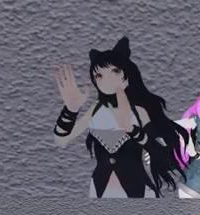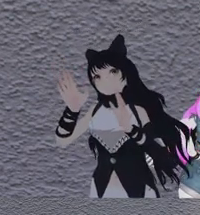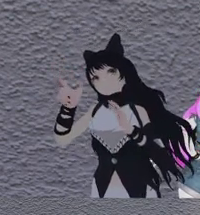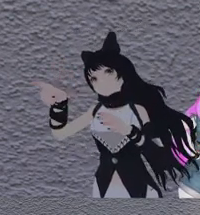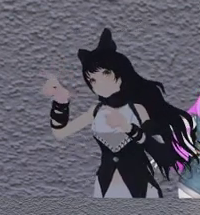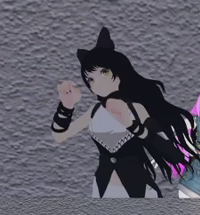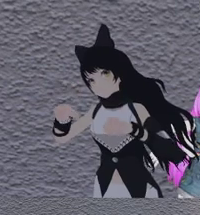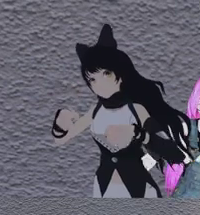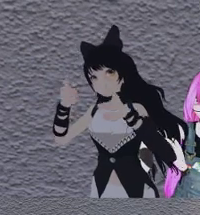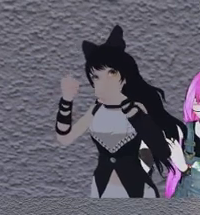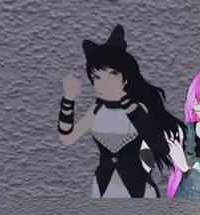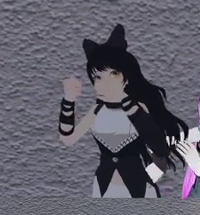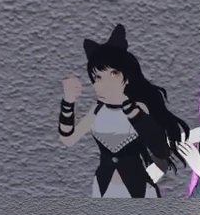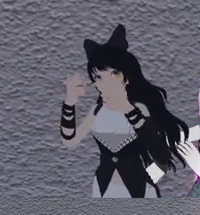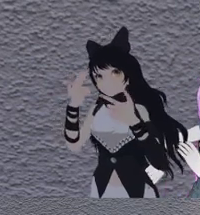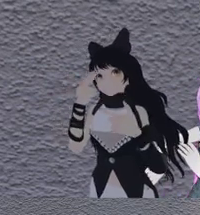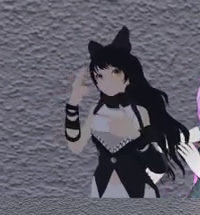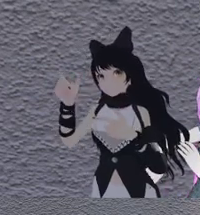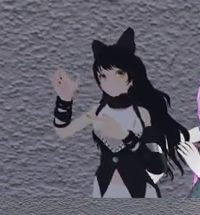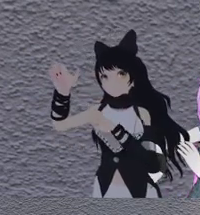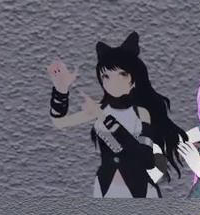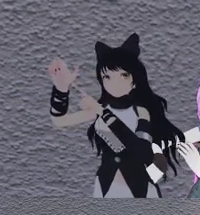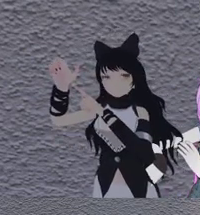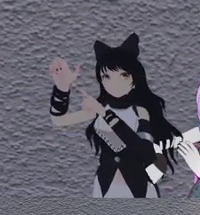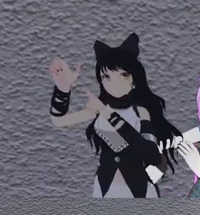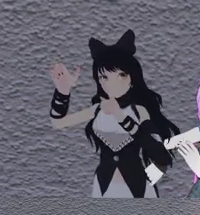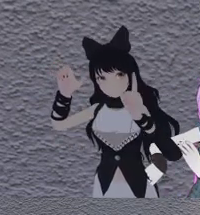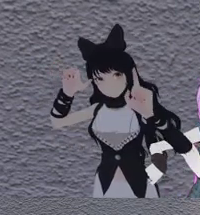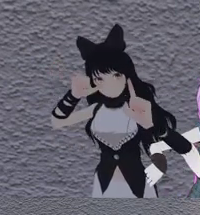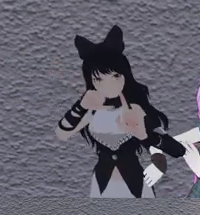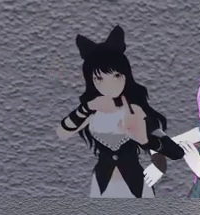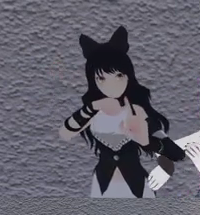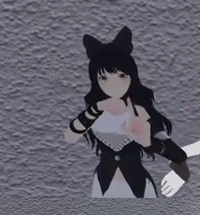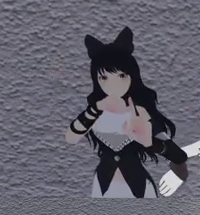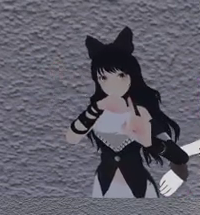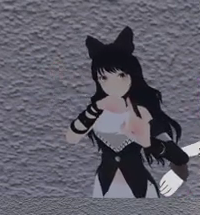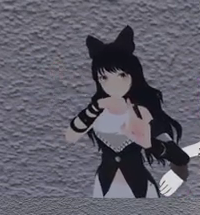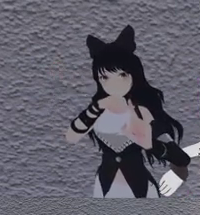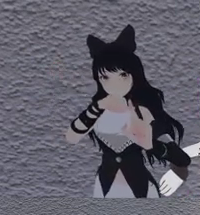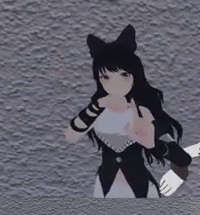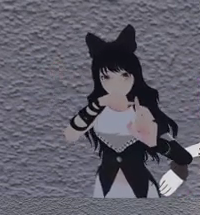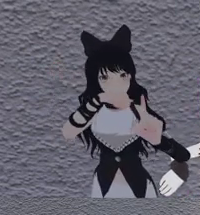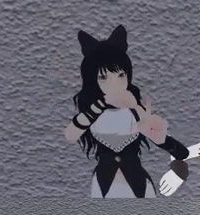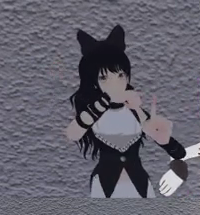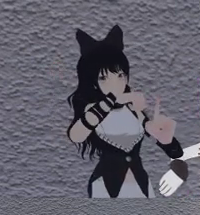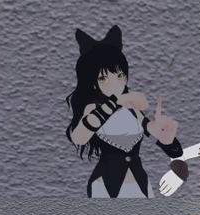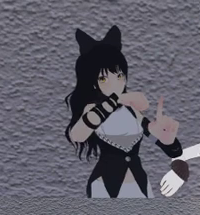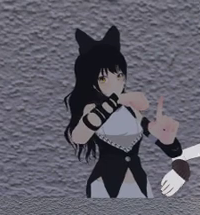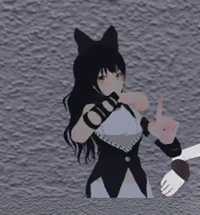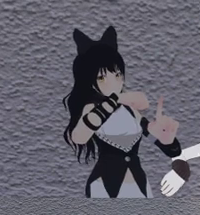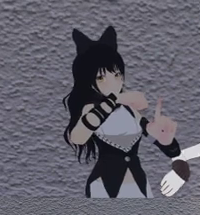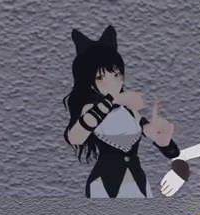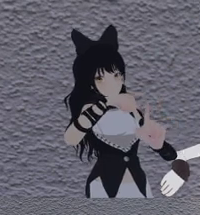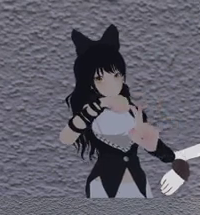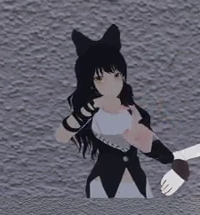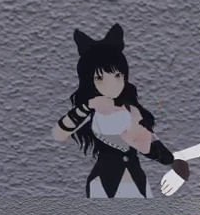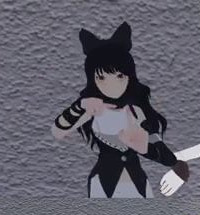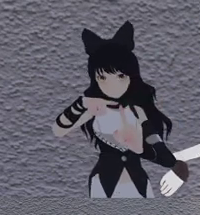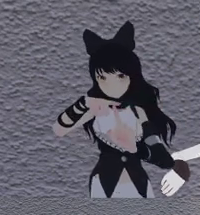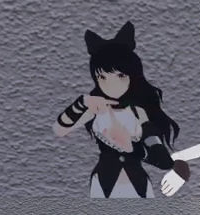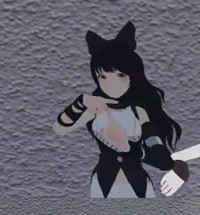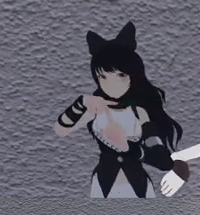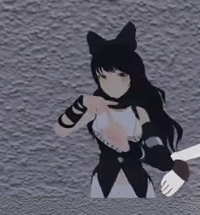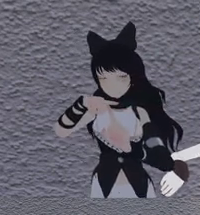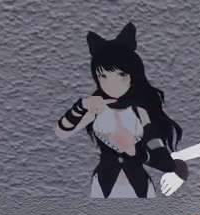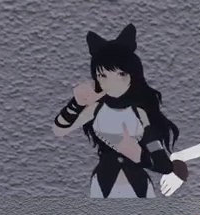We're not even near it. So with your controllers, if you don't have a Y hand, you're going to be using a thumbs up. Bully.